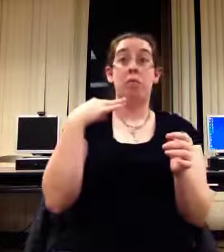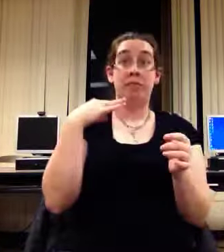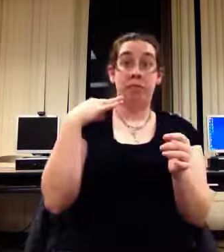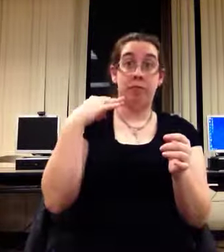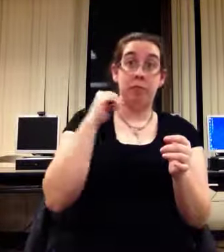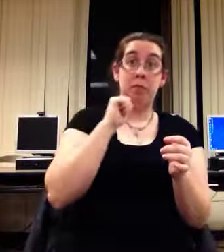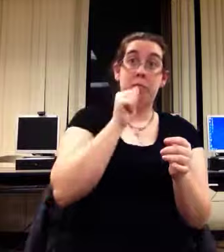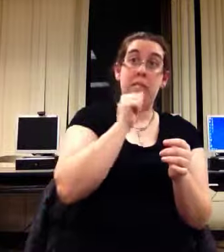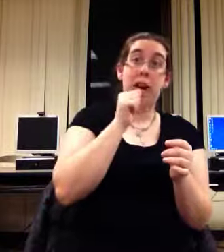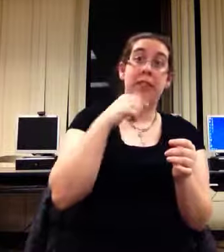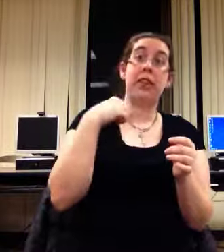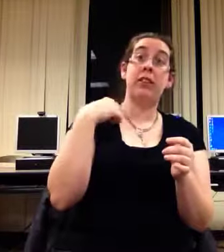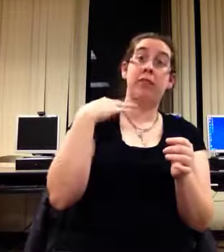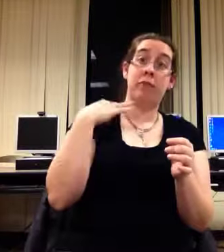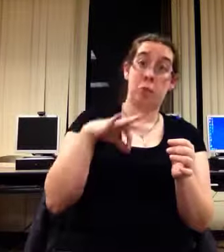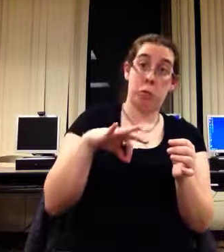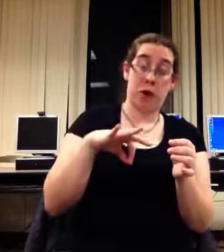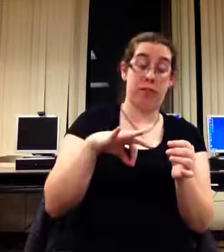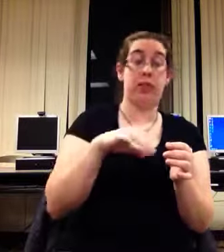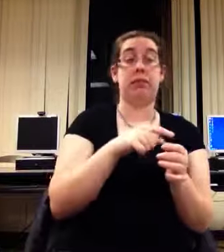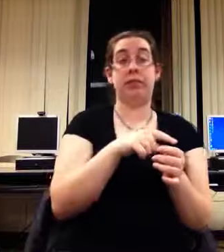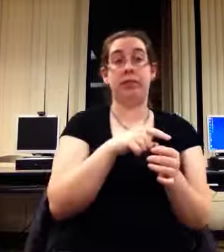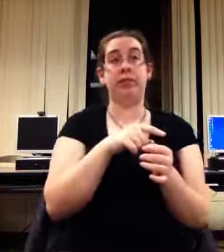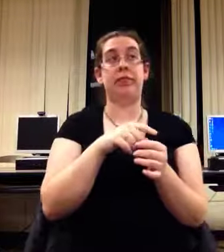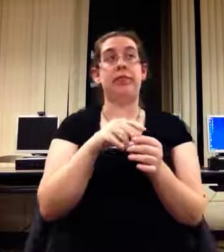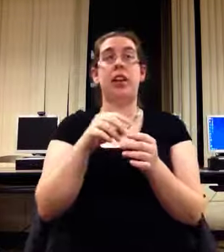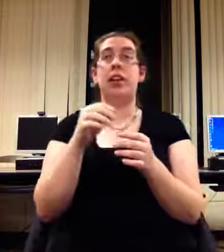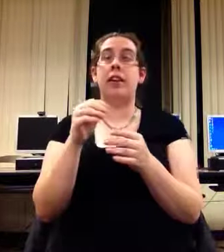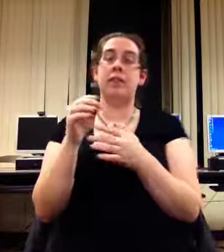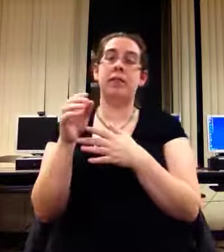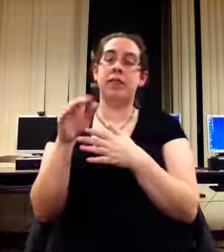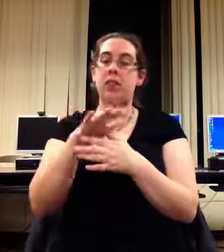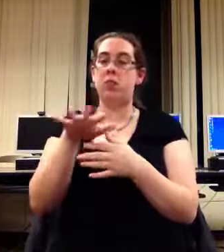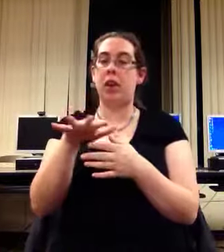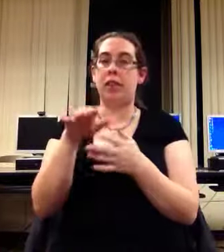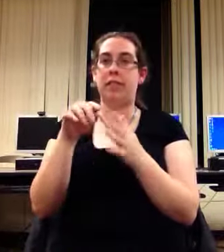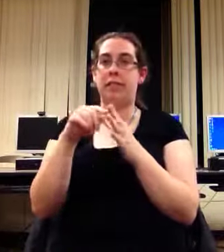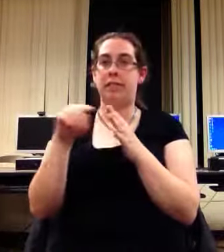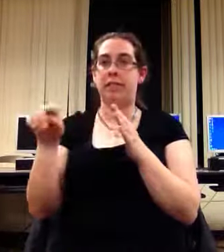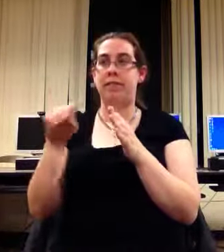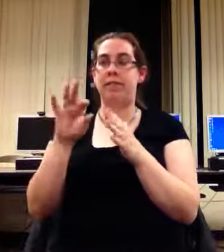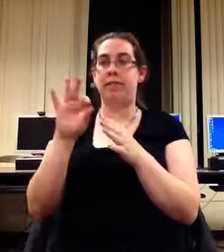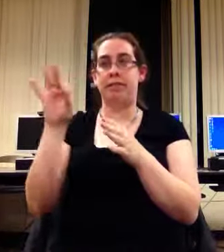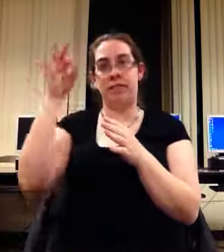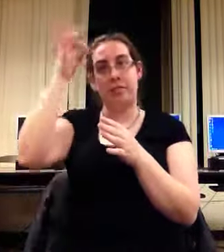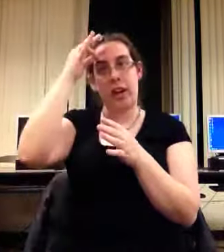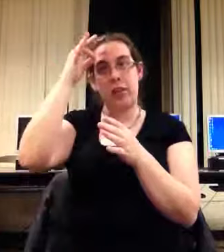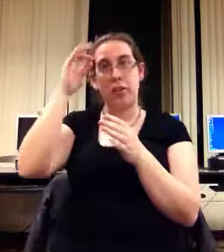current federal minimum wage. Earnings are usually paid directly to you by your institution